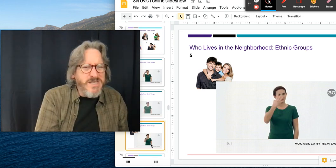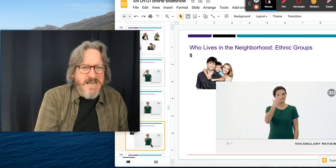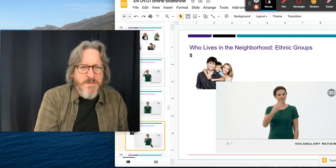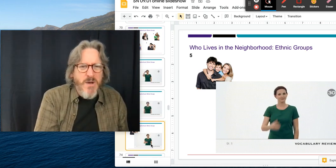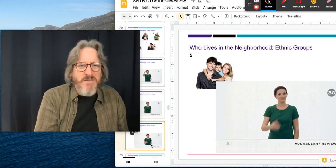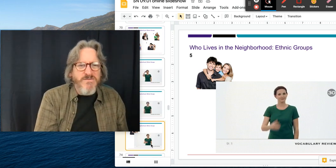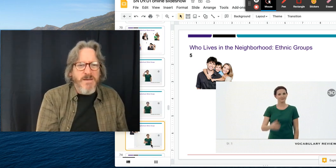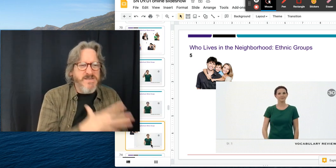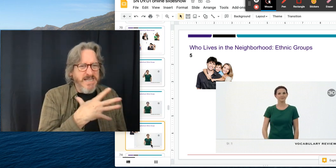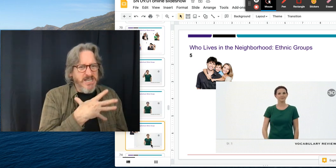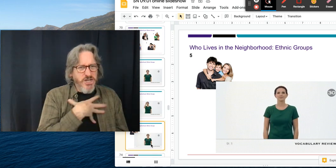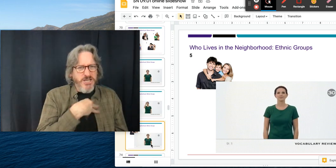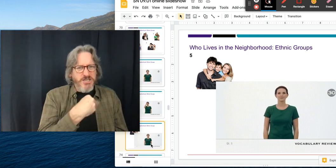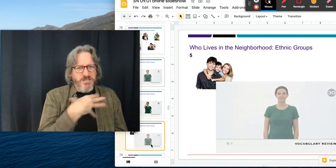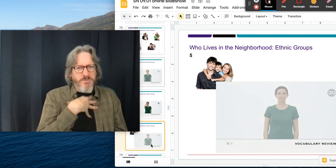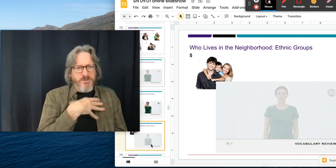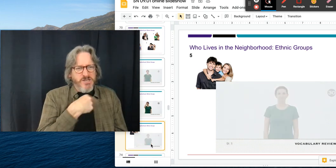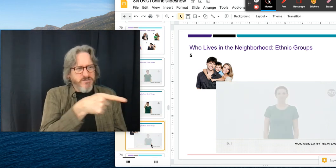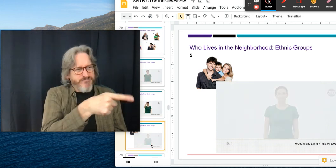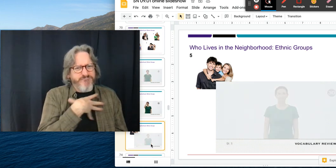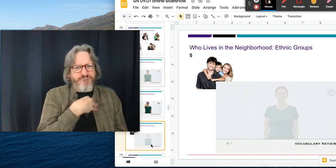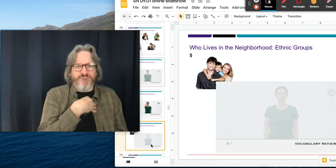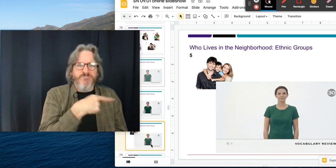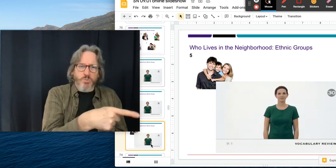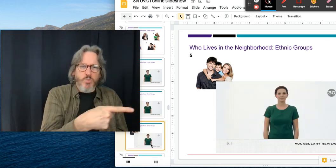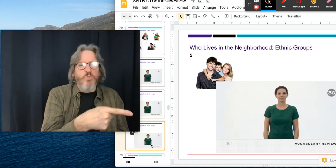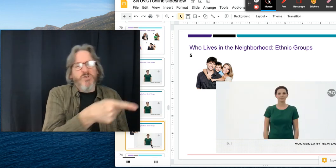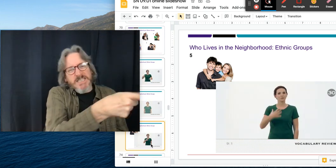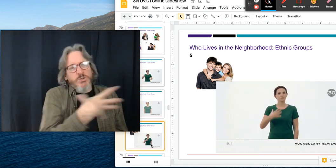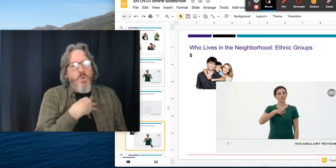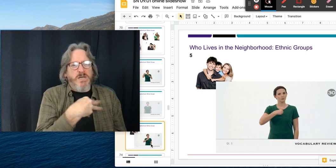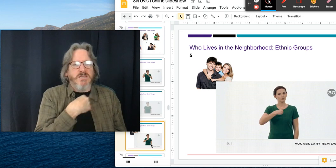But most of the time, I've seen it changing to people just